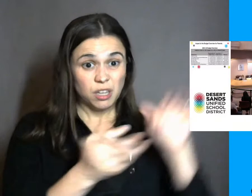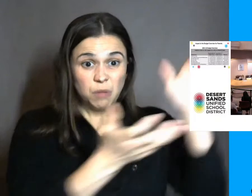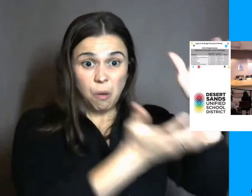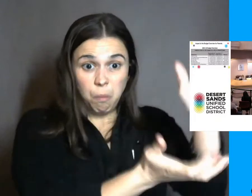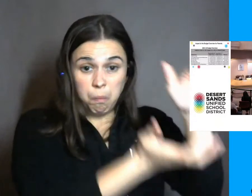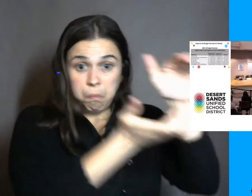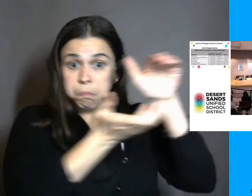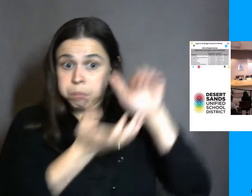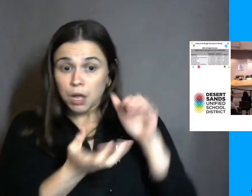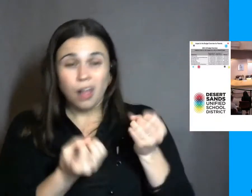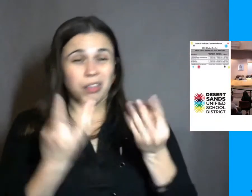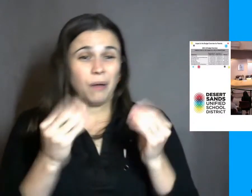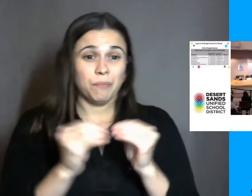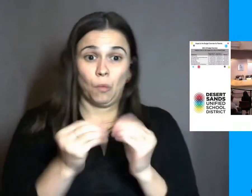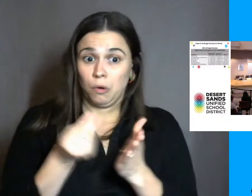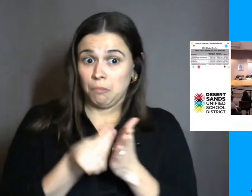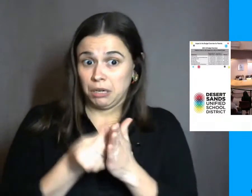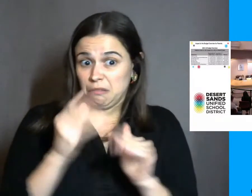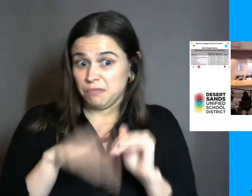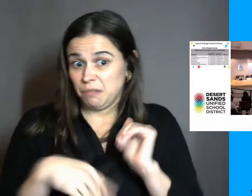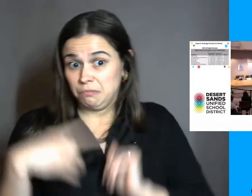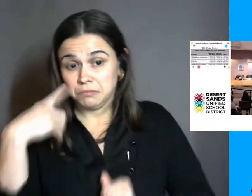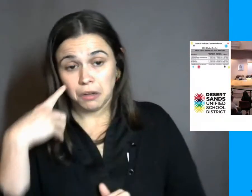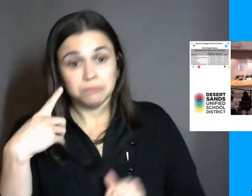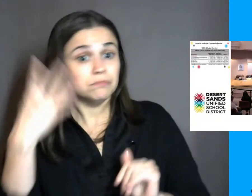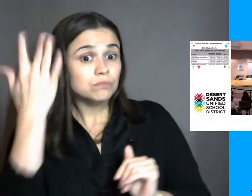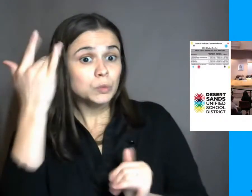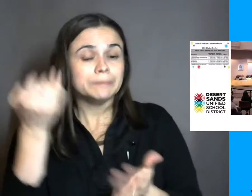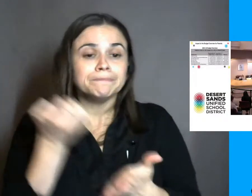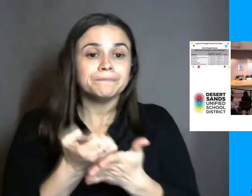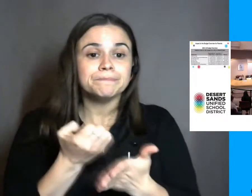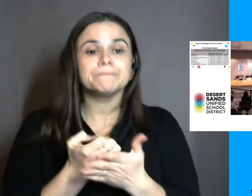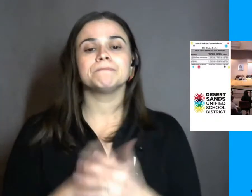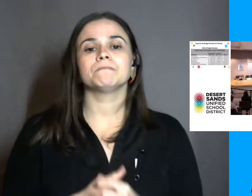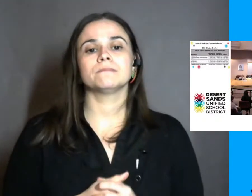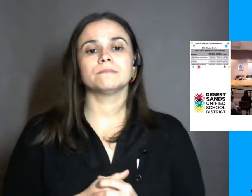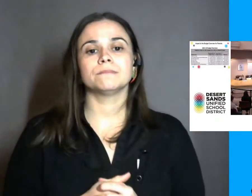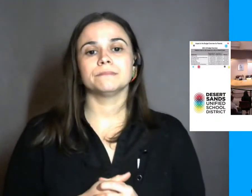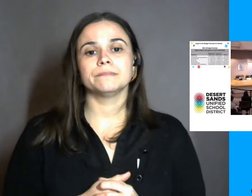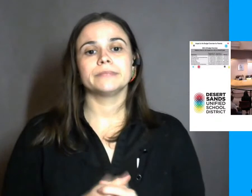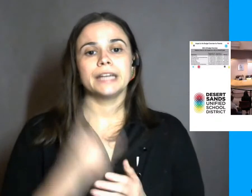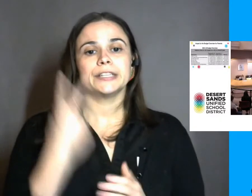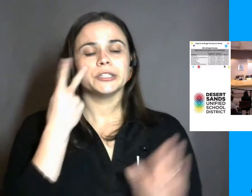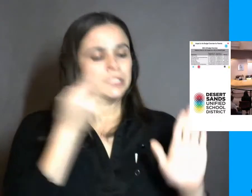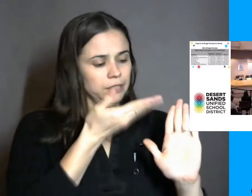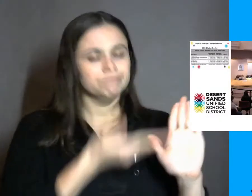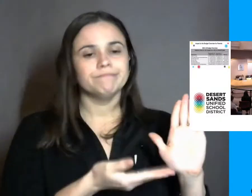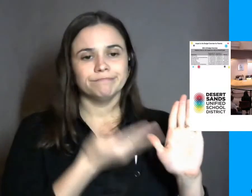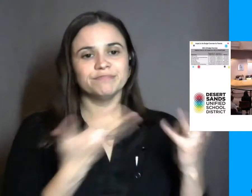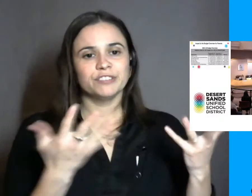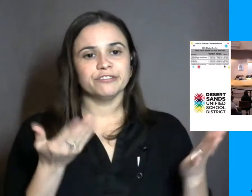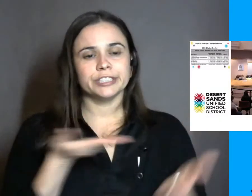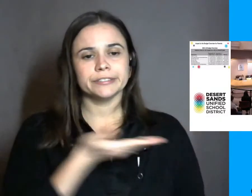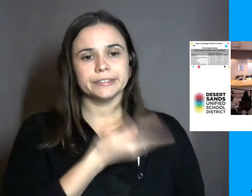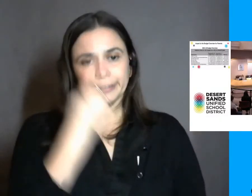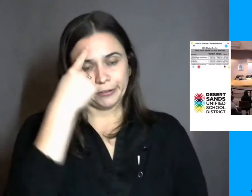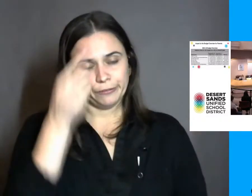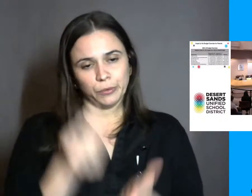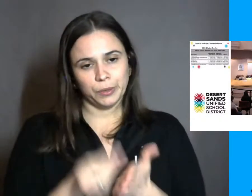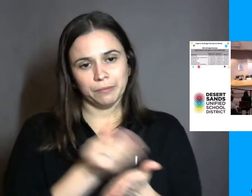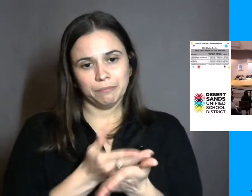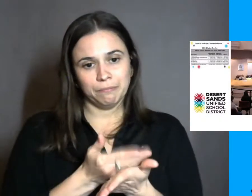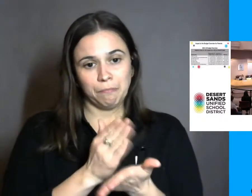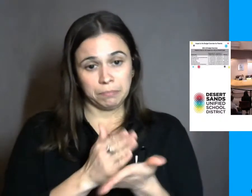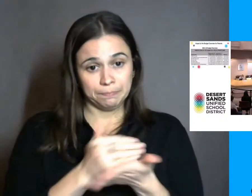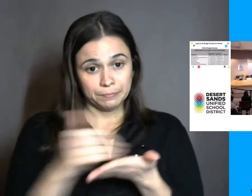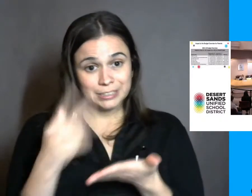to the economy. That is all reflected in our adjustment to the budget, where you can see on that middle column